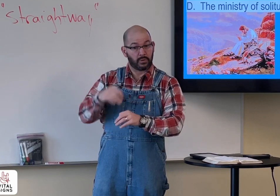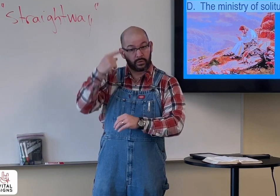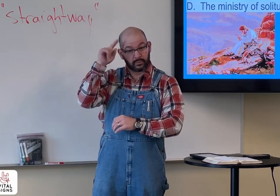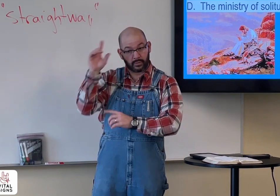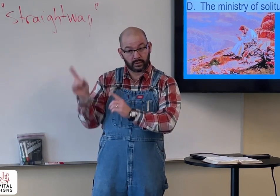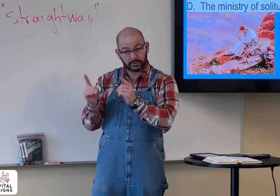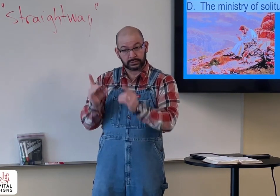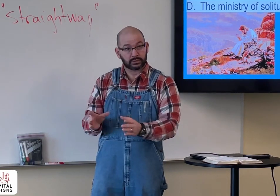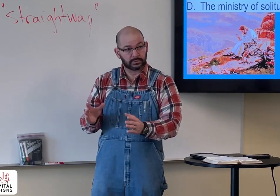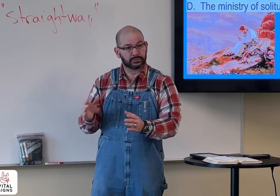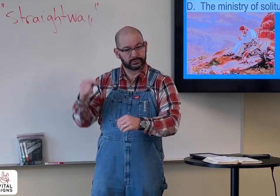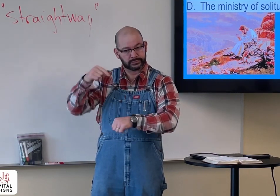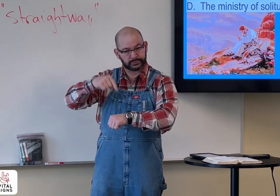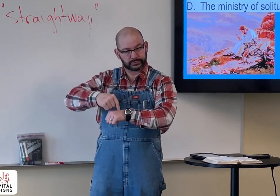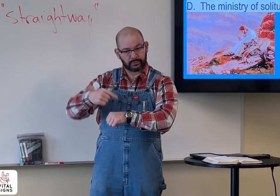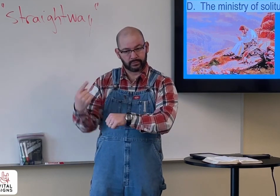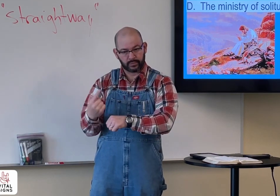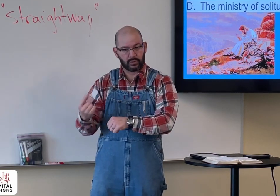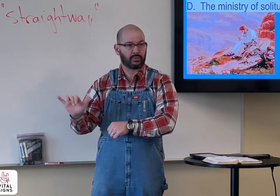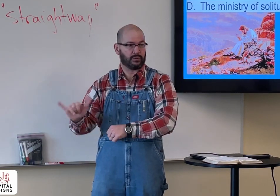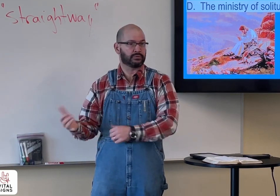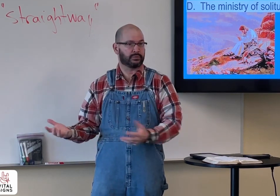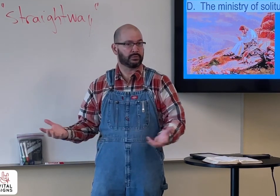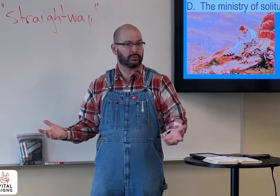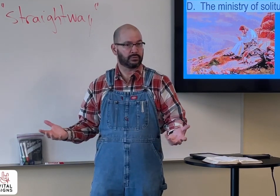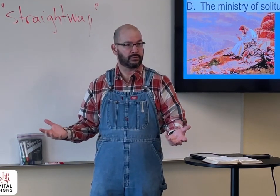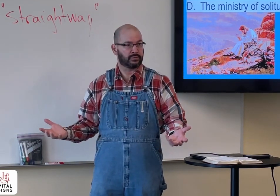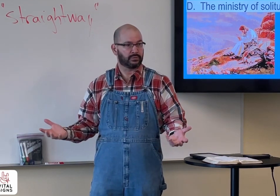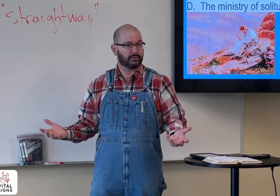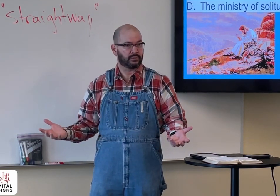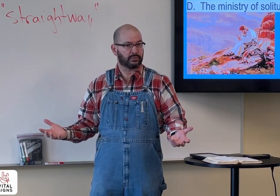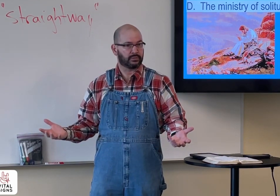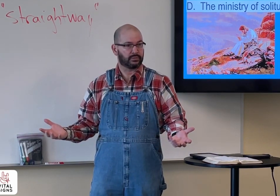it's important for the disciples to have time alone with Jesus.